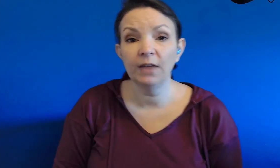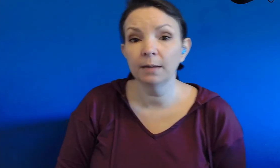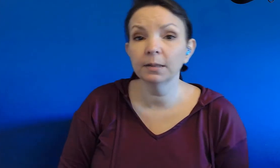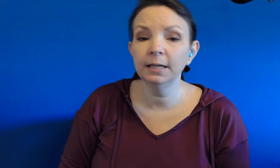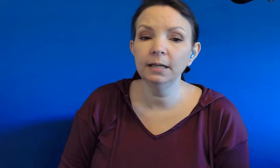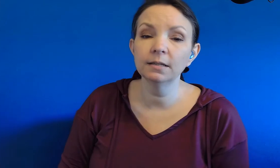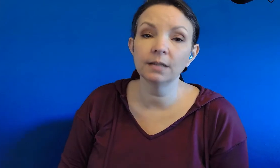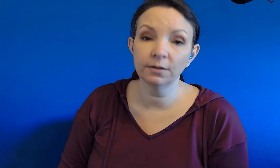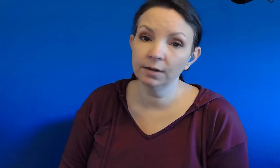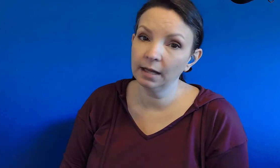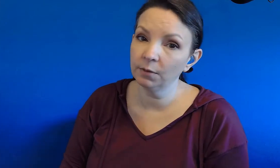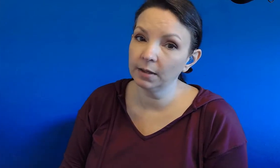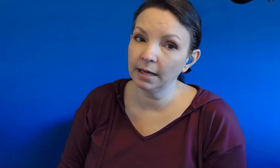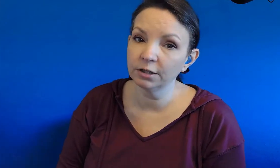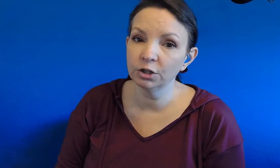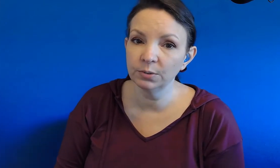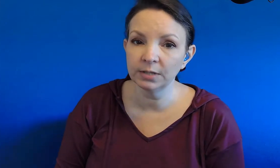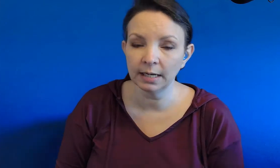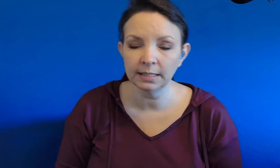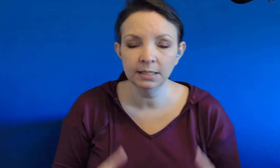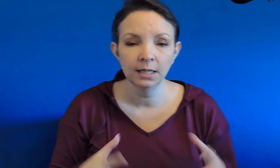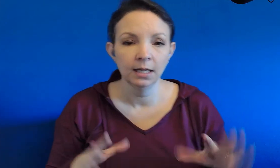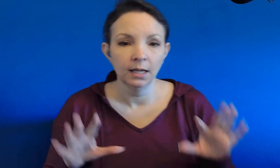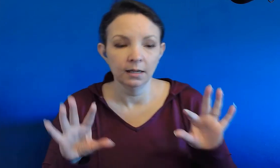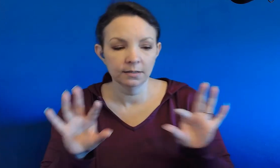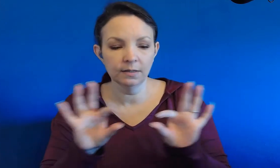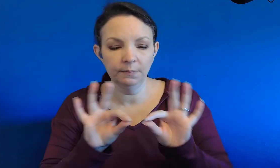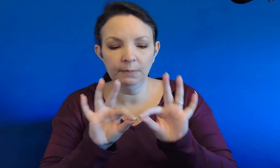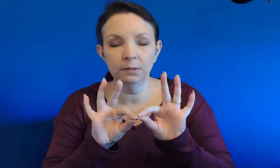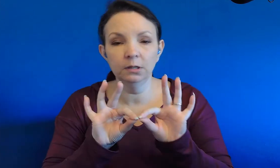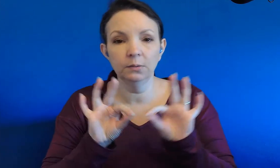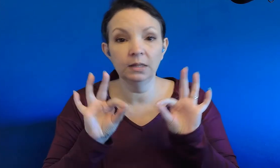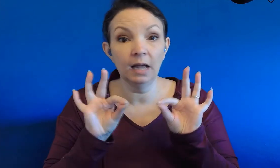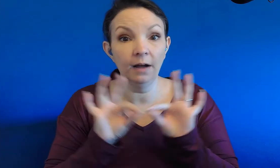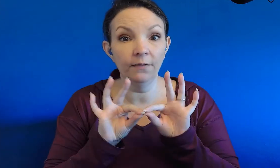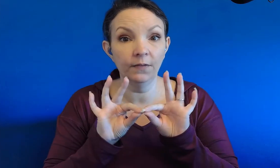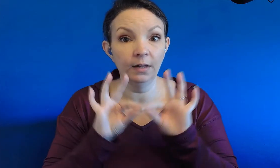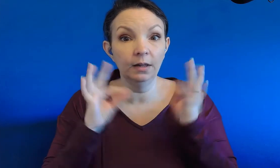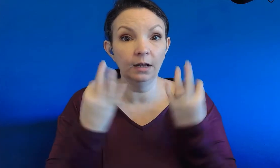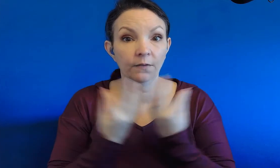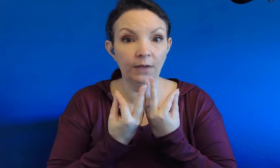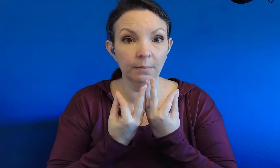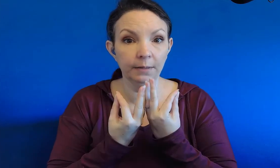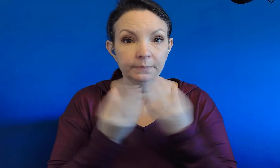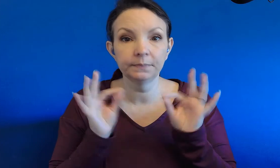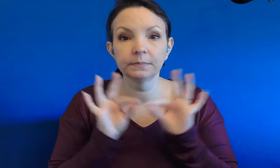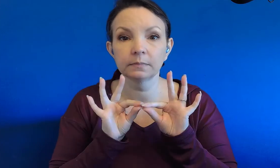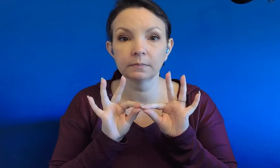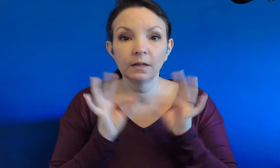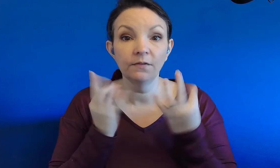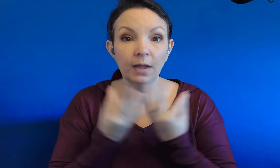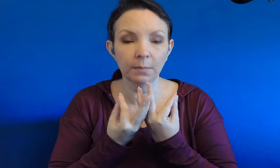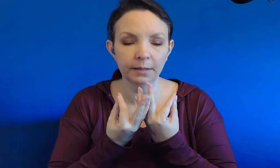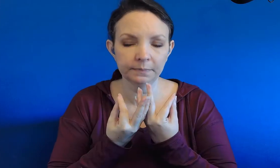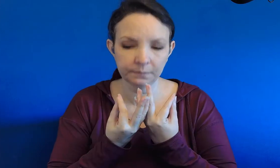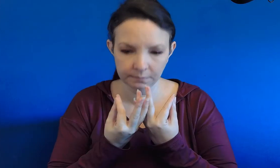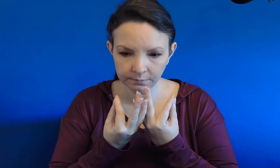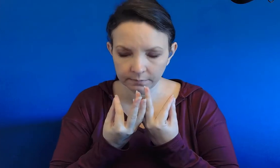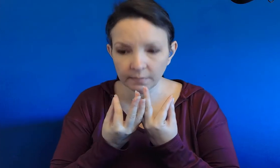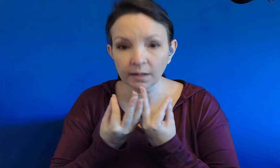Family is also another one that has 2 signs. Some people do it with the F, and they go family. Family.